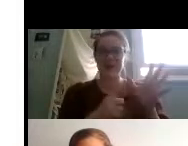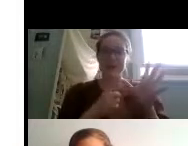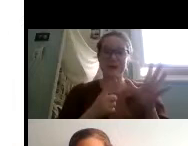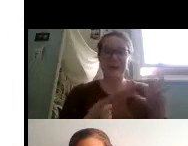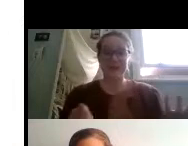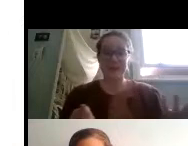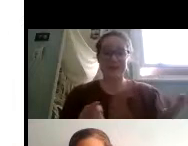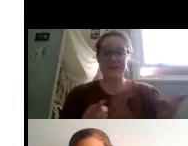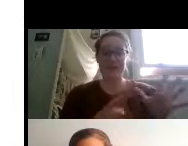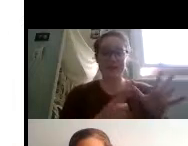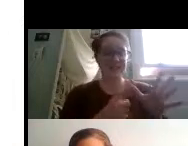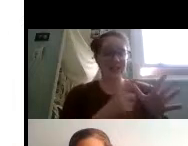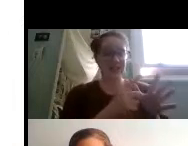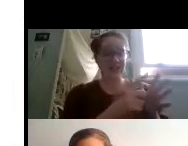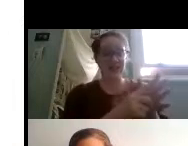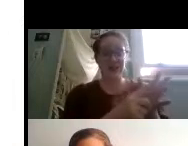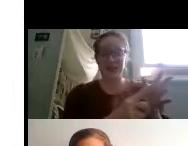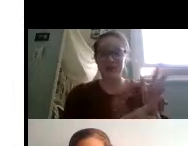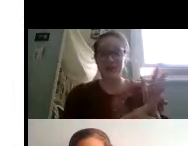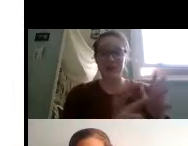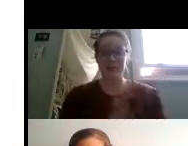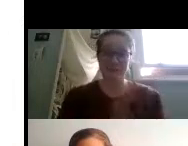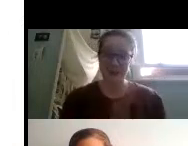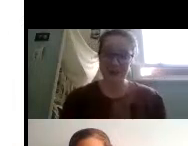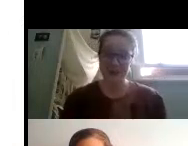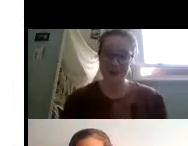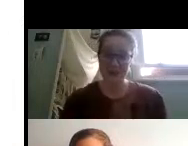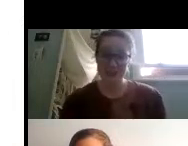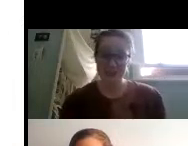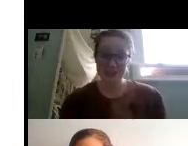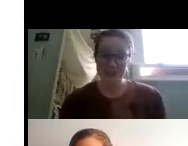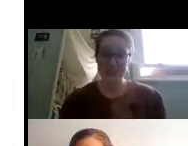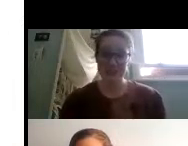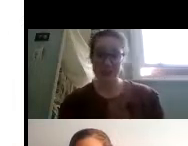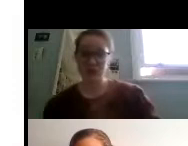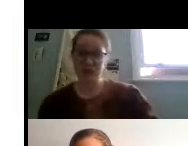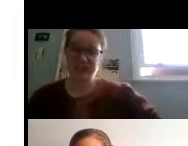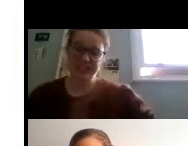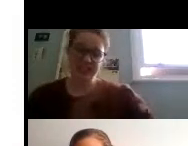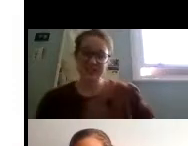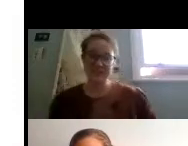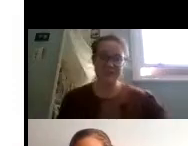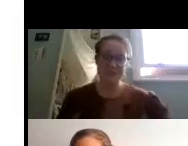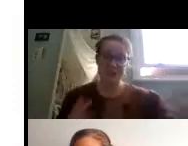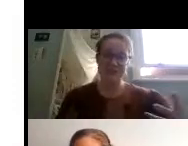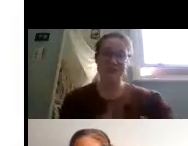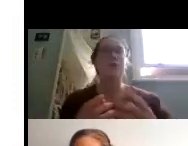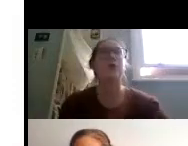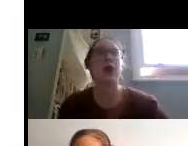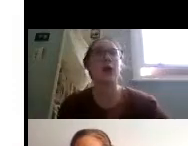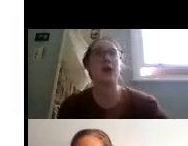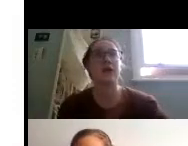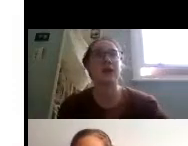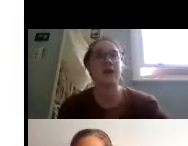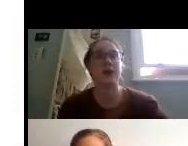one. So basically the vowels are just A, E, I, O, U, like that. So that's a really good one to kind of just, yeah, because